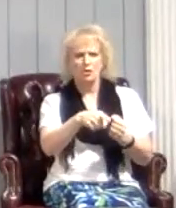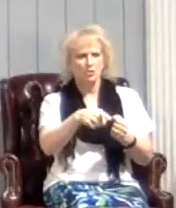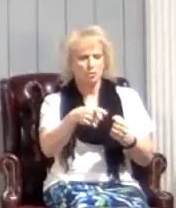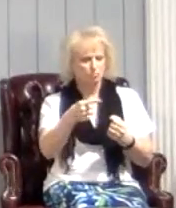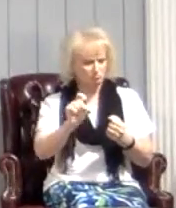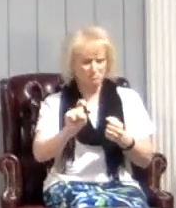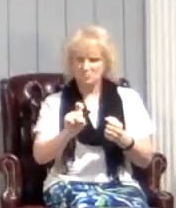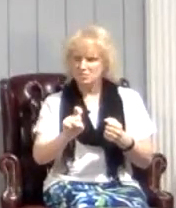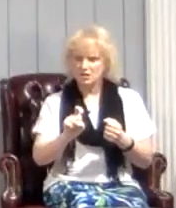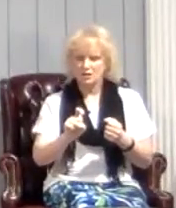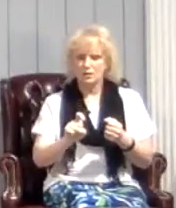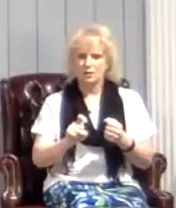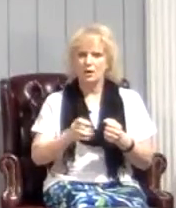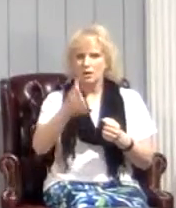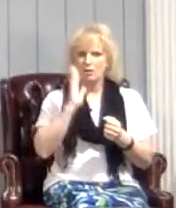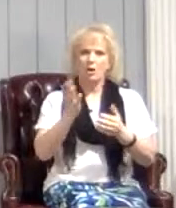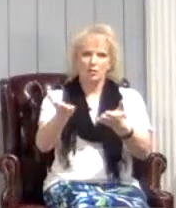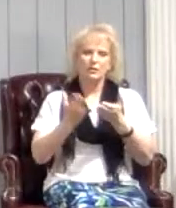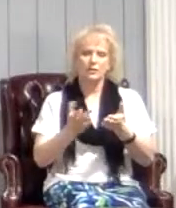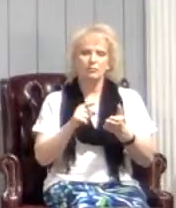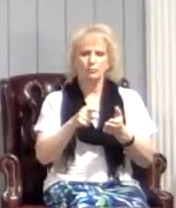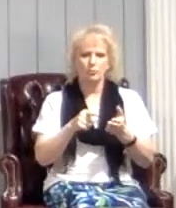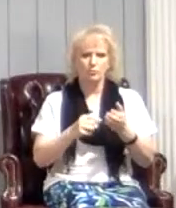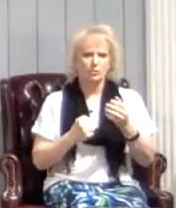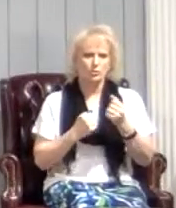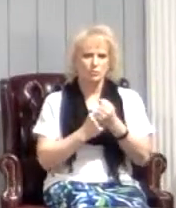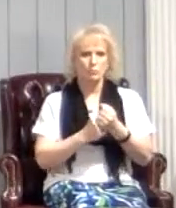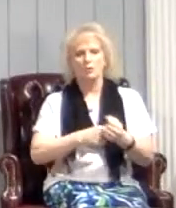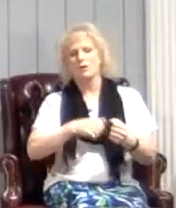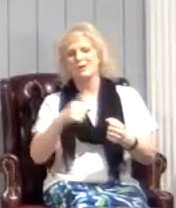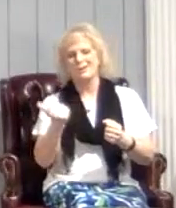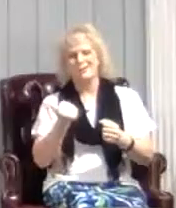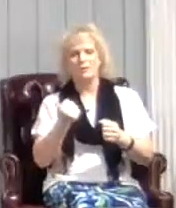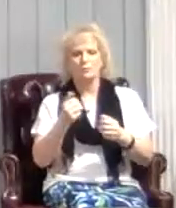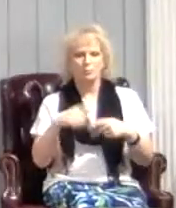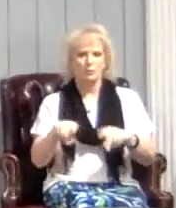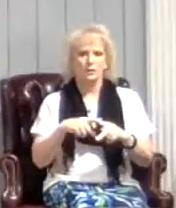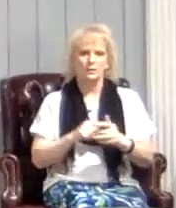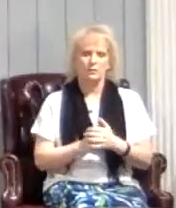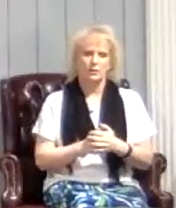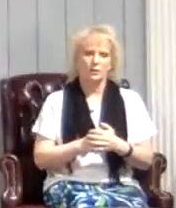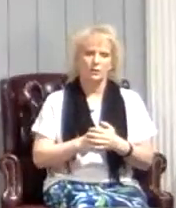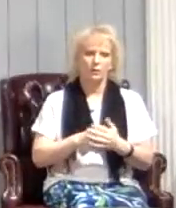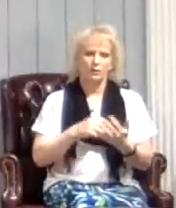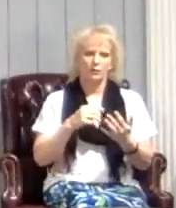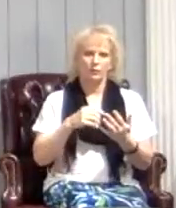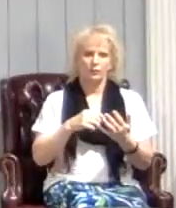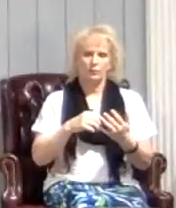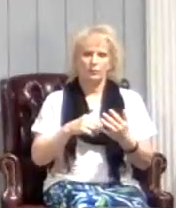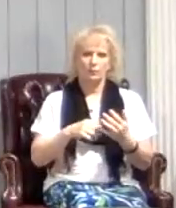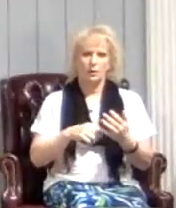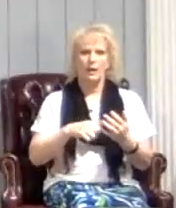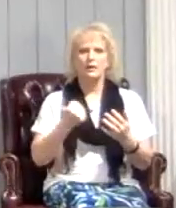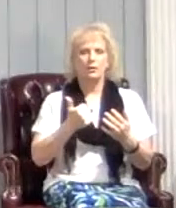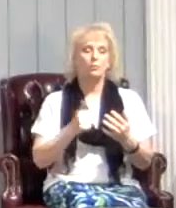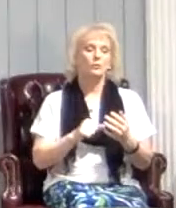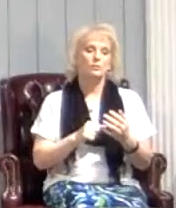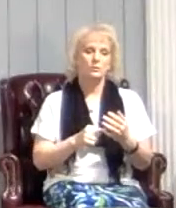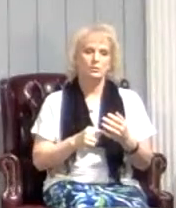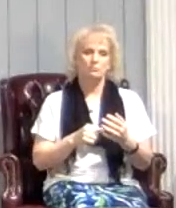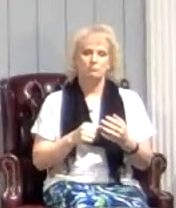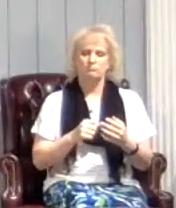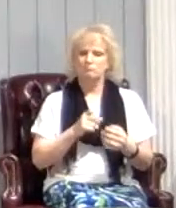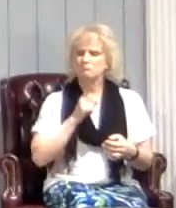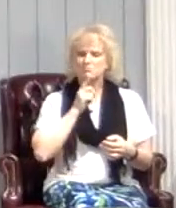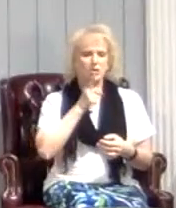will give you support somewhere else. And then he said, one of the things is dishonesty. And